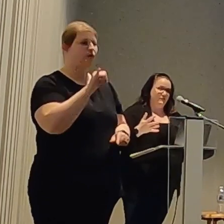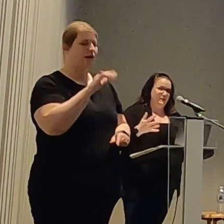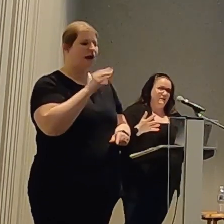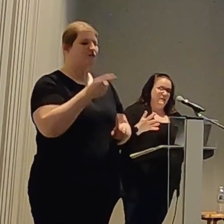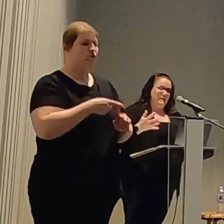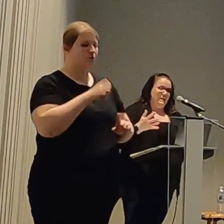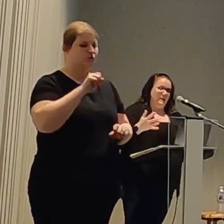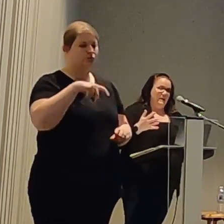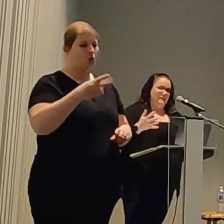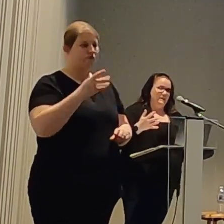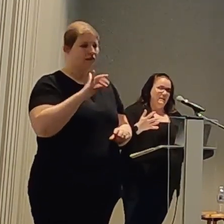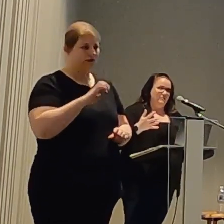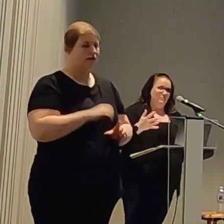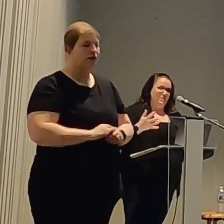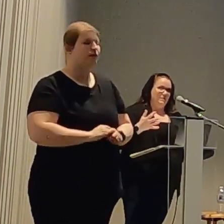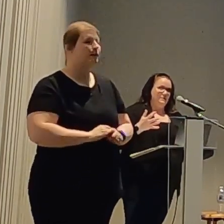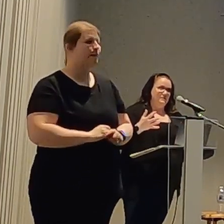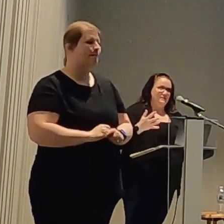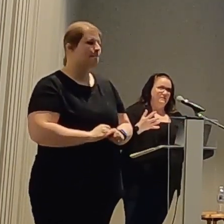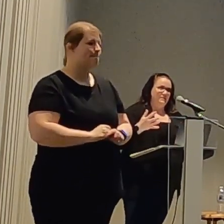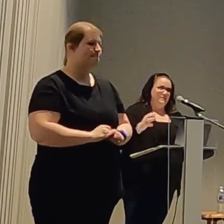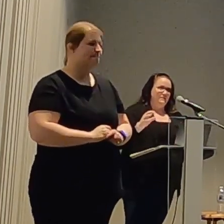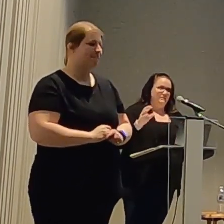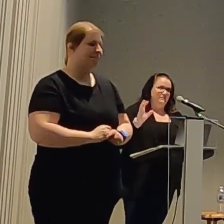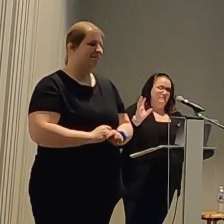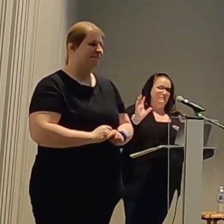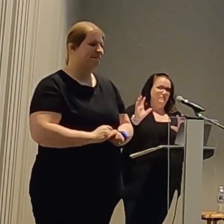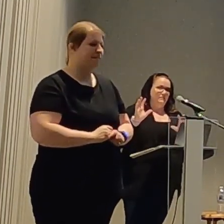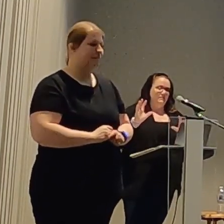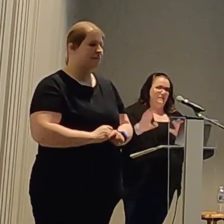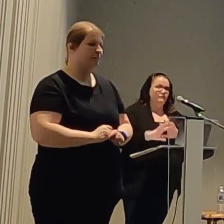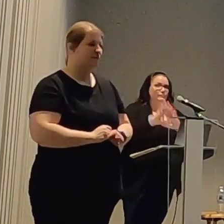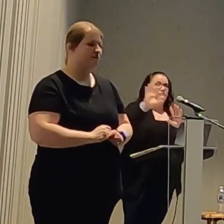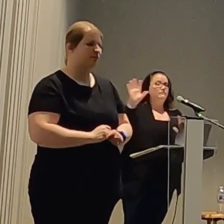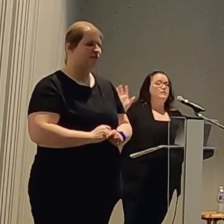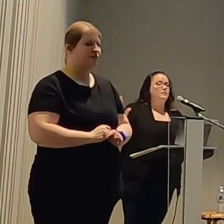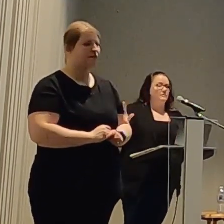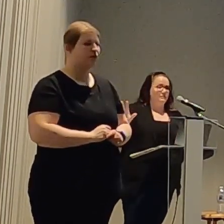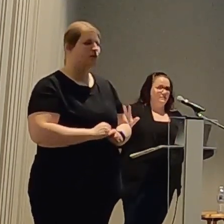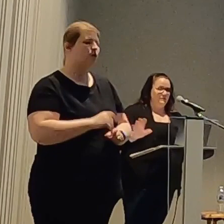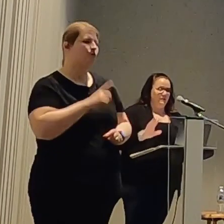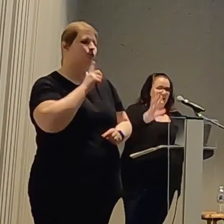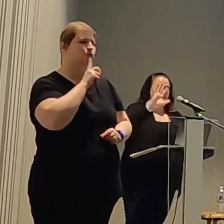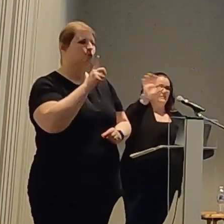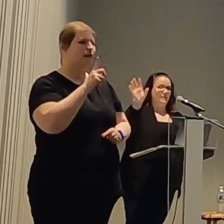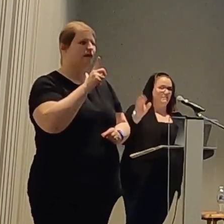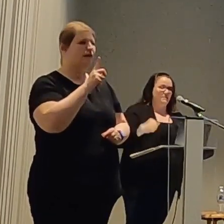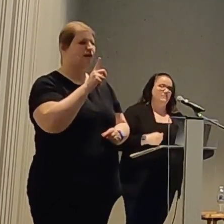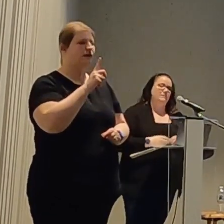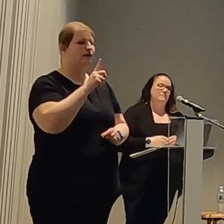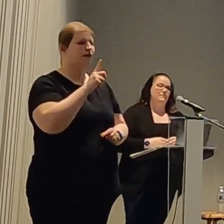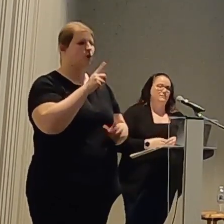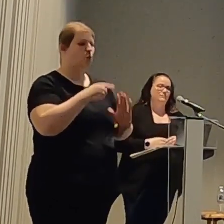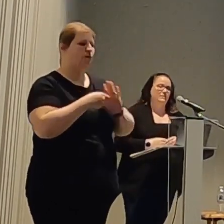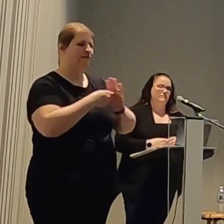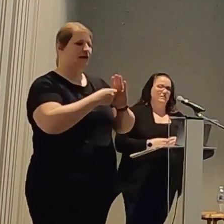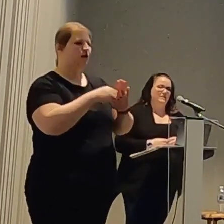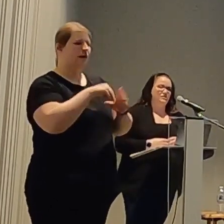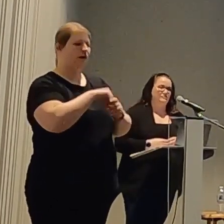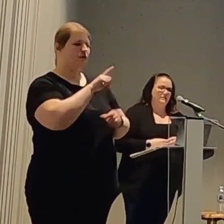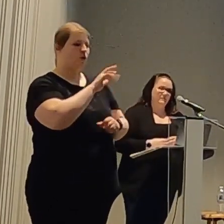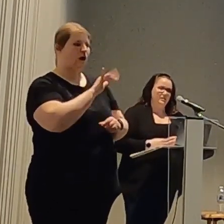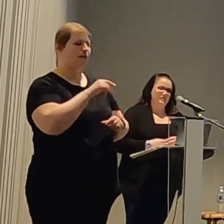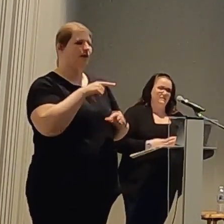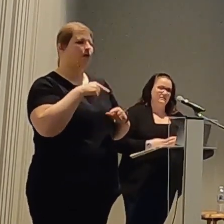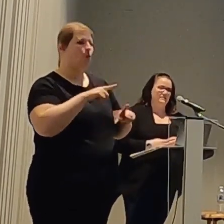from Sophie, and it was kind of revealed in the lobby when we went through one of